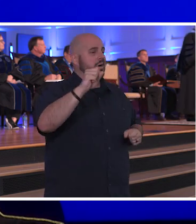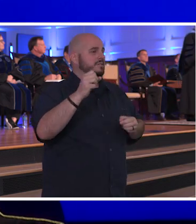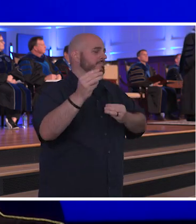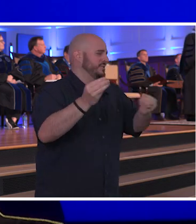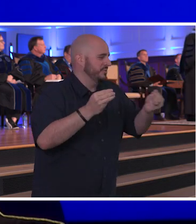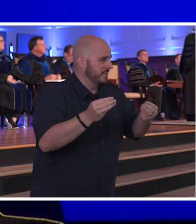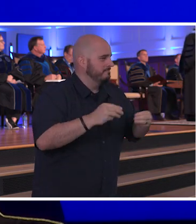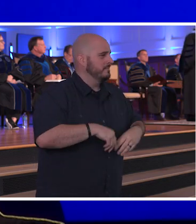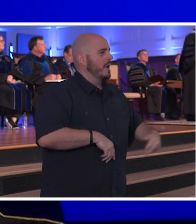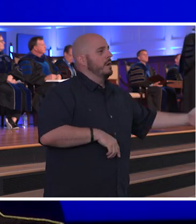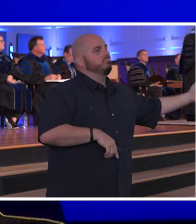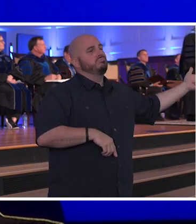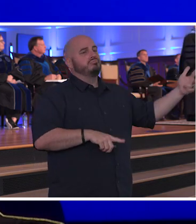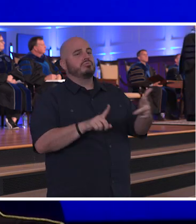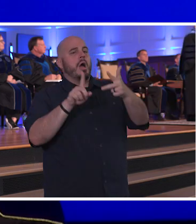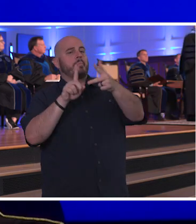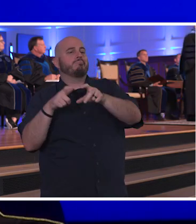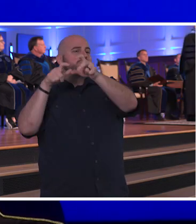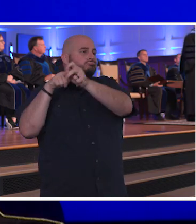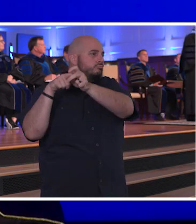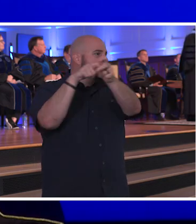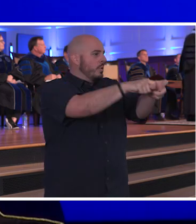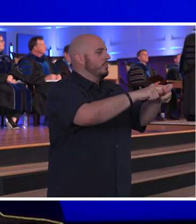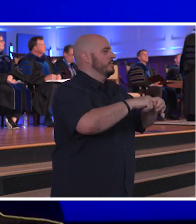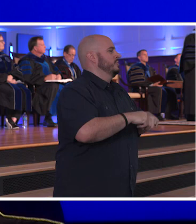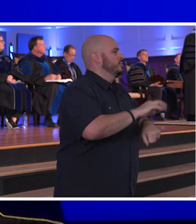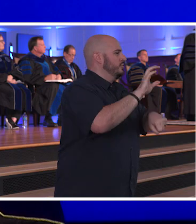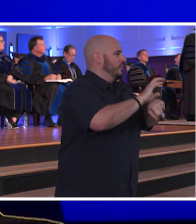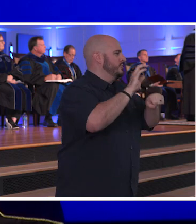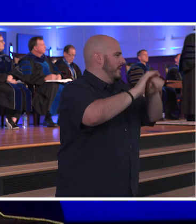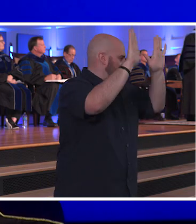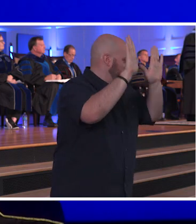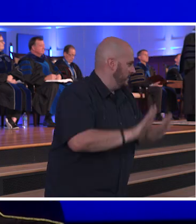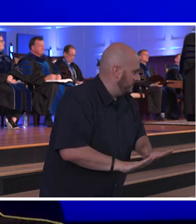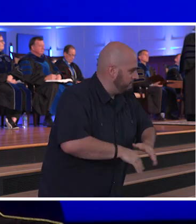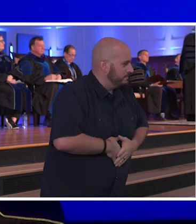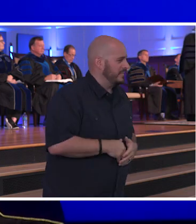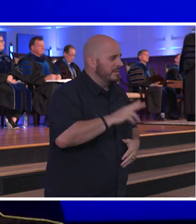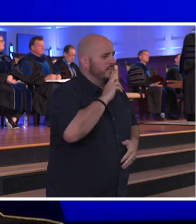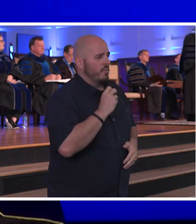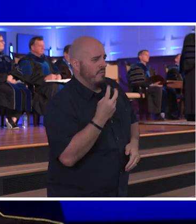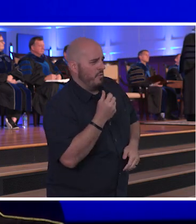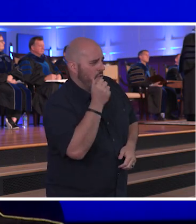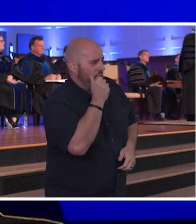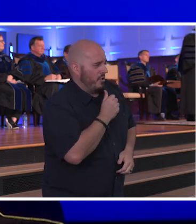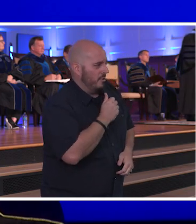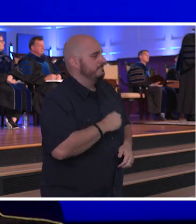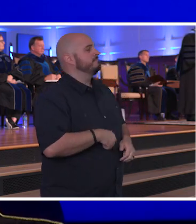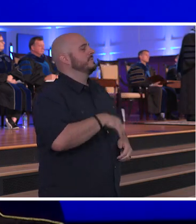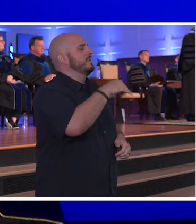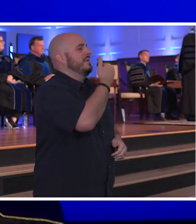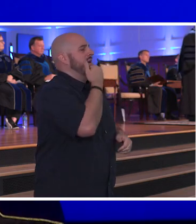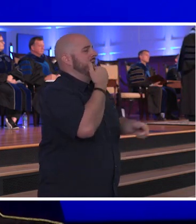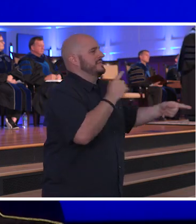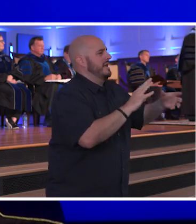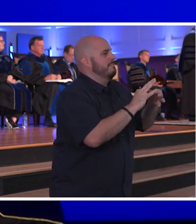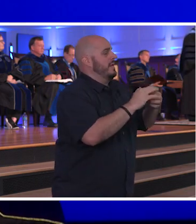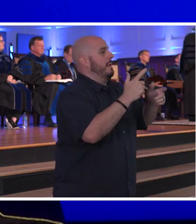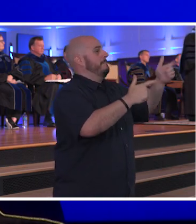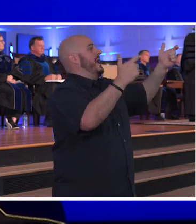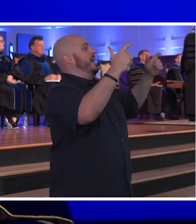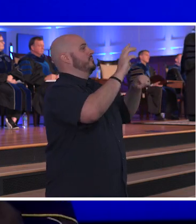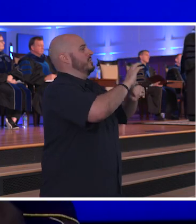and take her to church every Sunday. And as a 12-year-old girl, she said the large church would teach her the